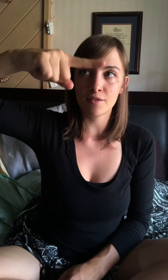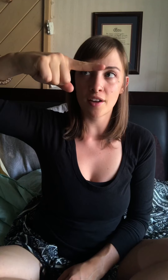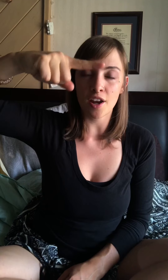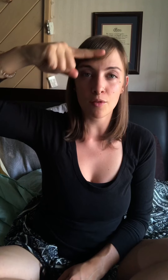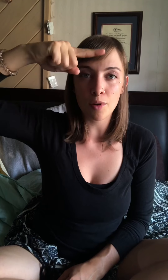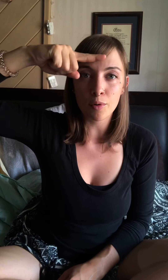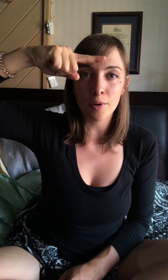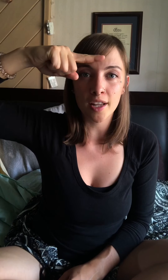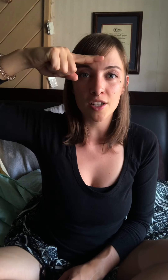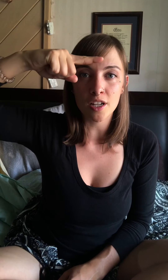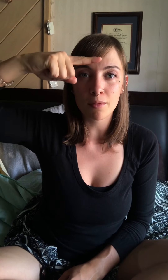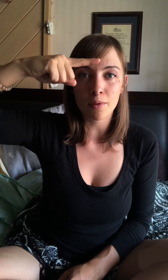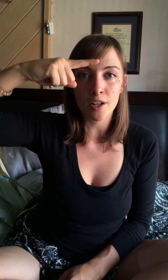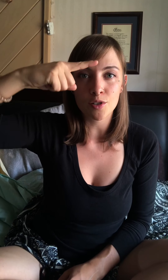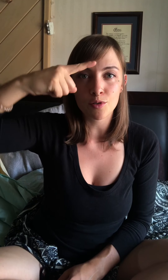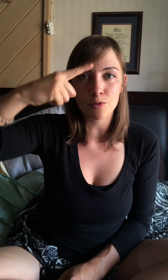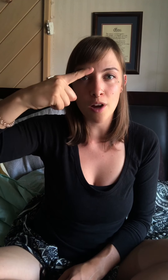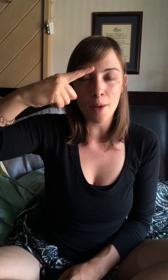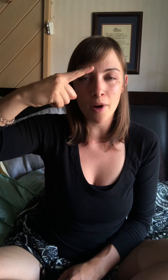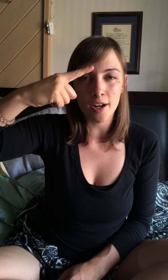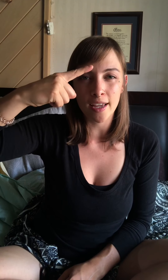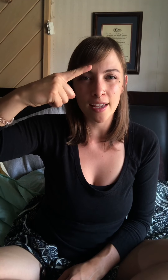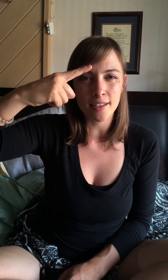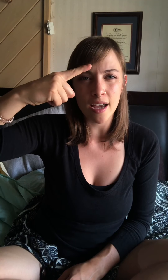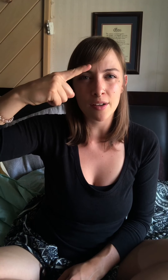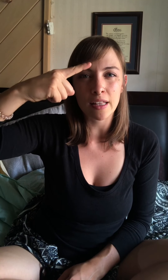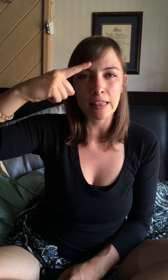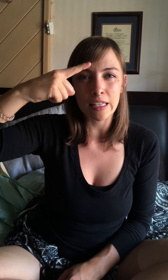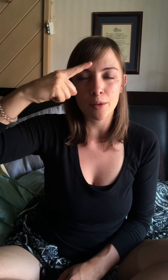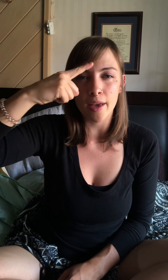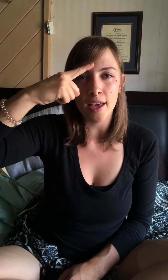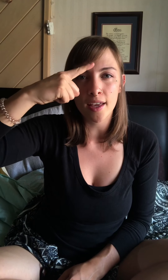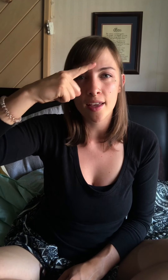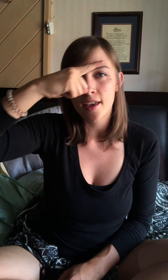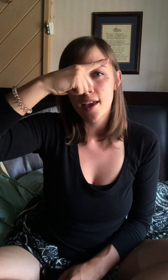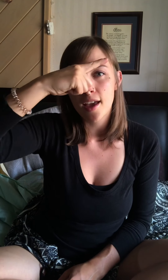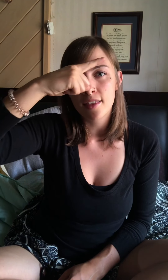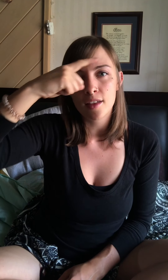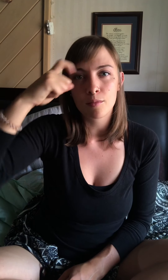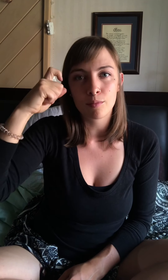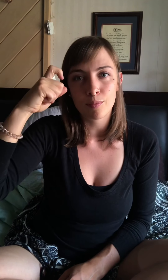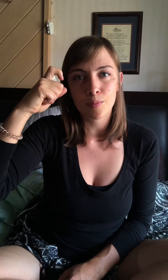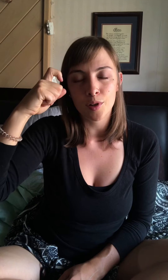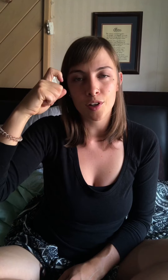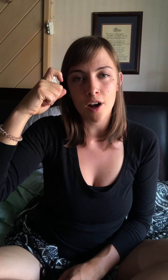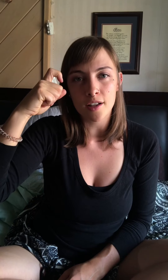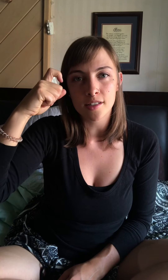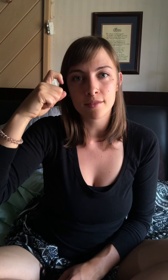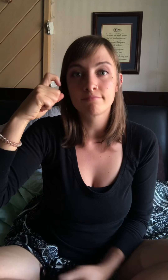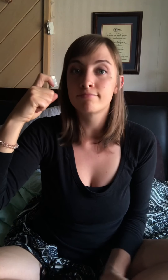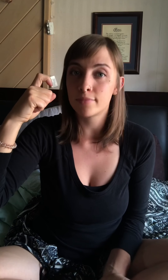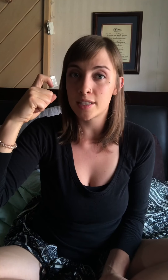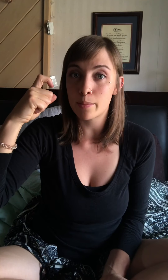got our number 1 hand shape and we're going to drop our hand down a little bit and then pull across is